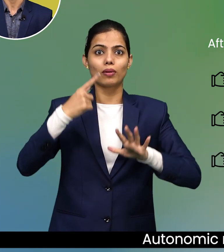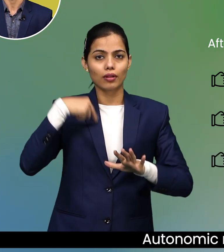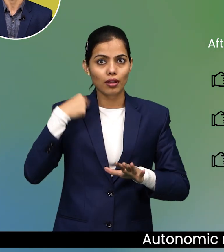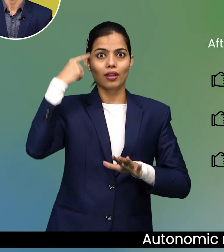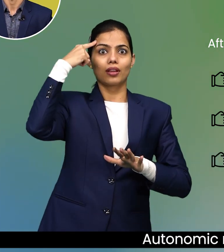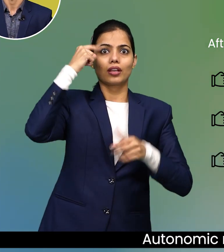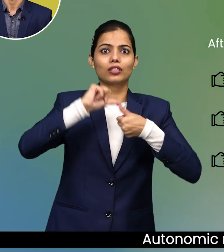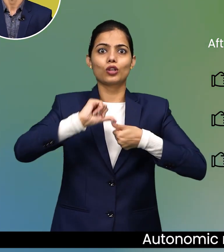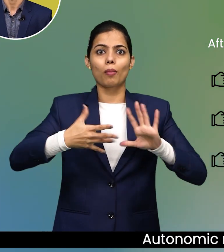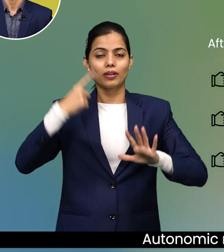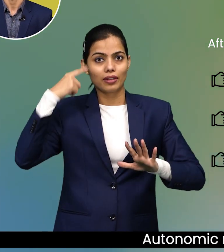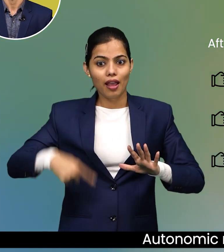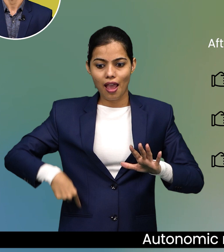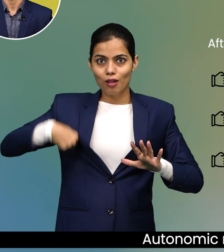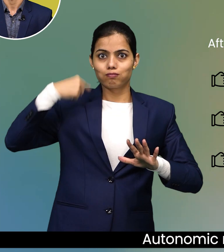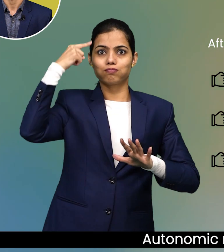autonomic nervous system.